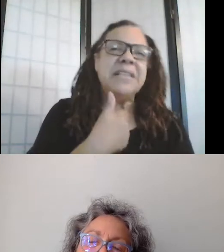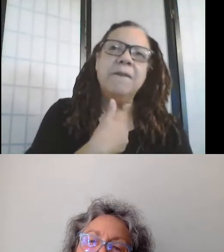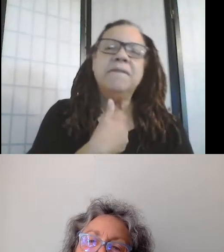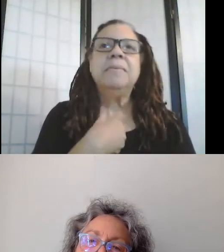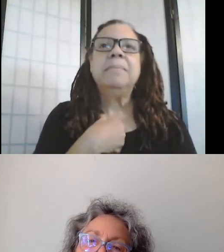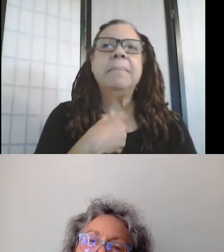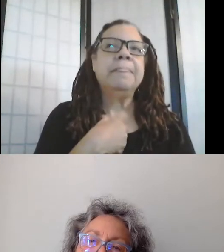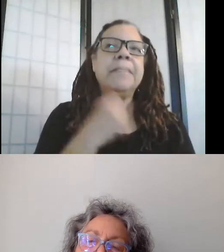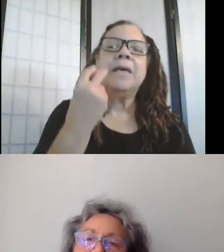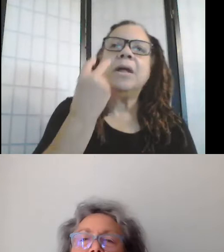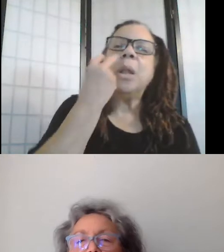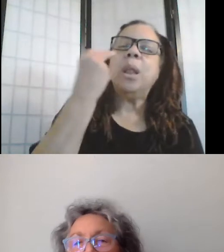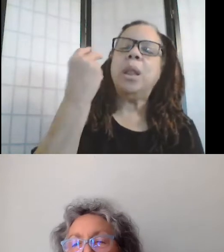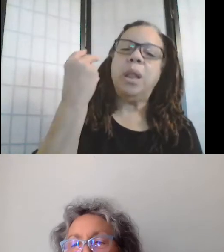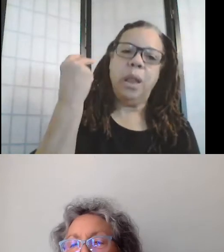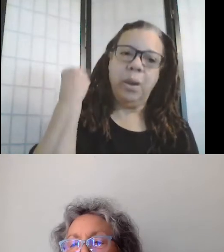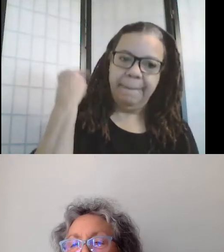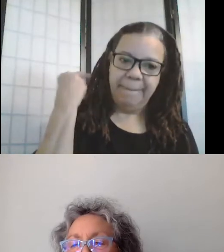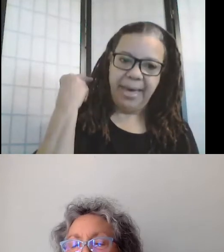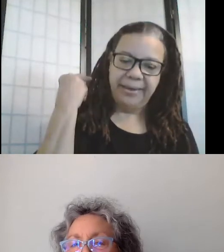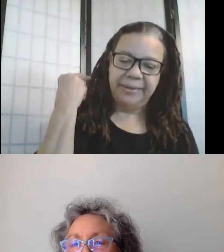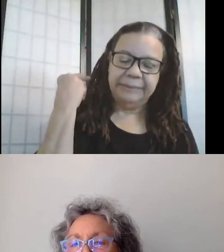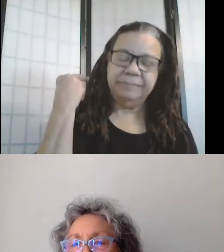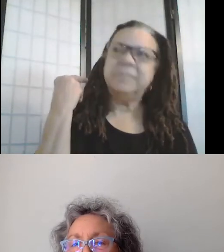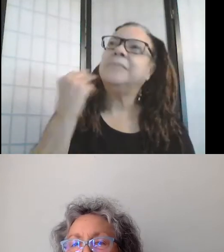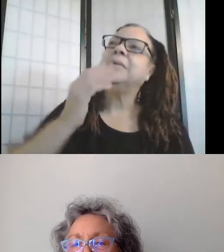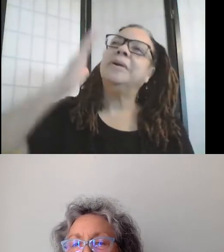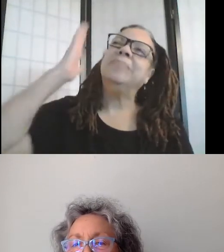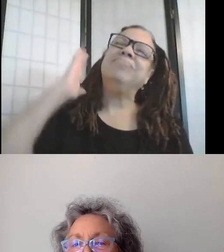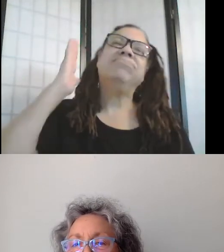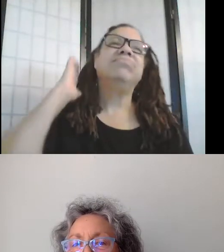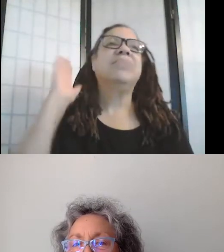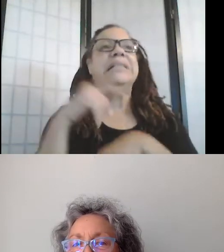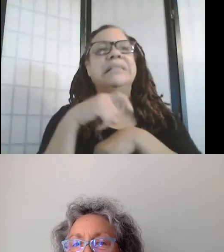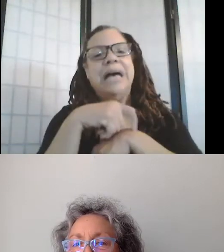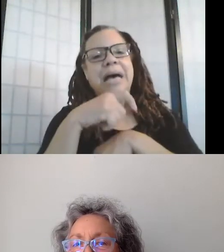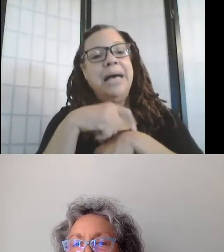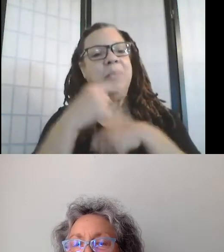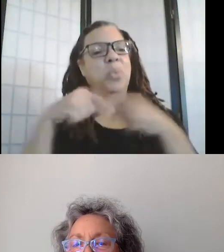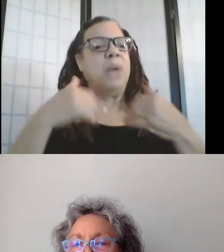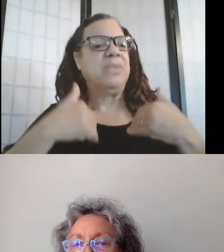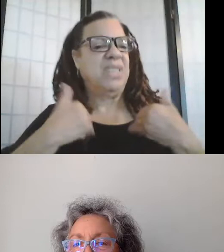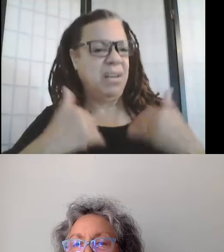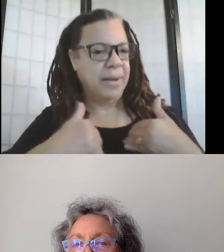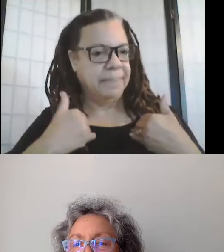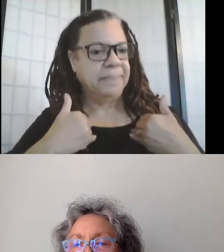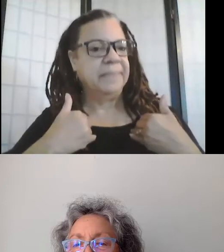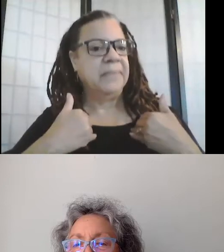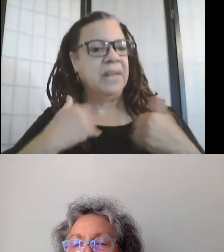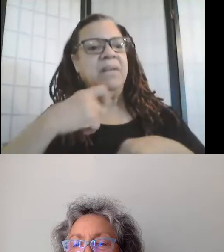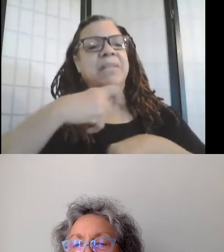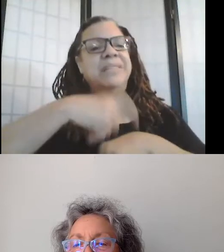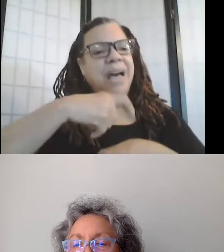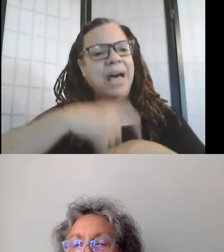looking backwards and back to a time of youth, back to a time